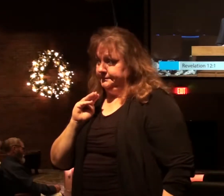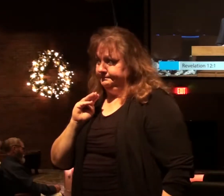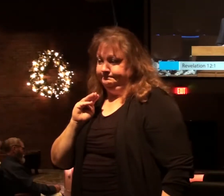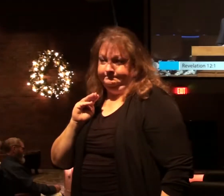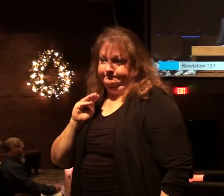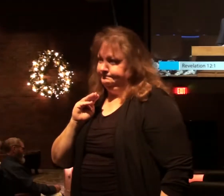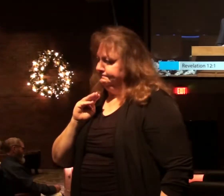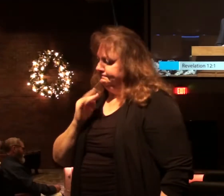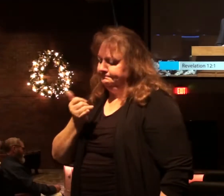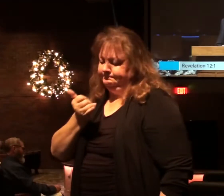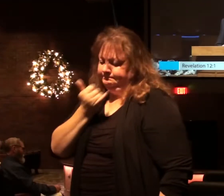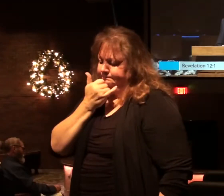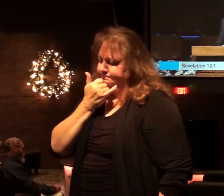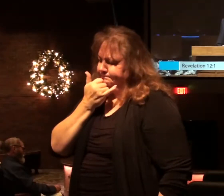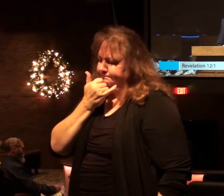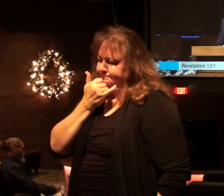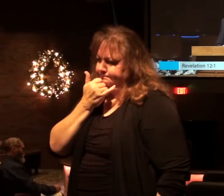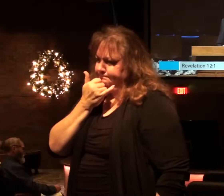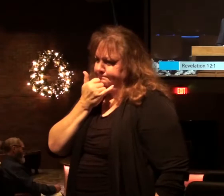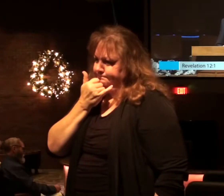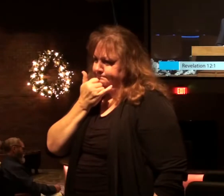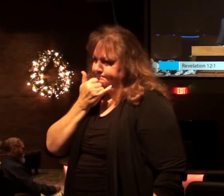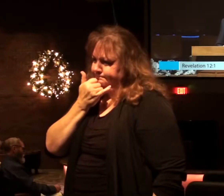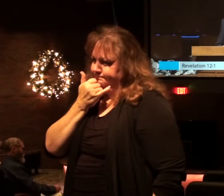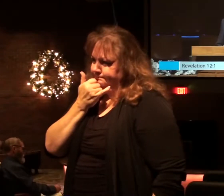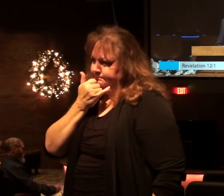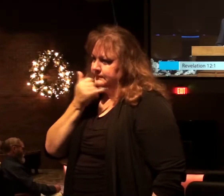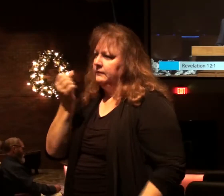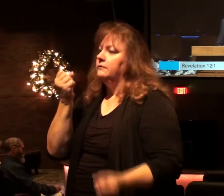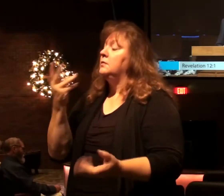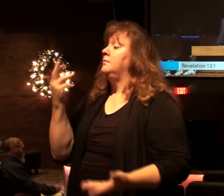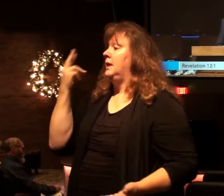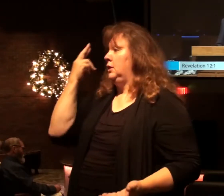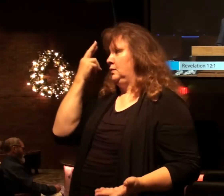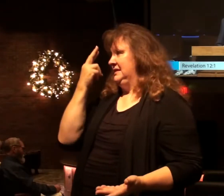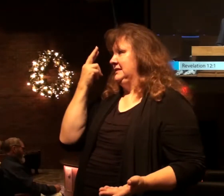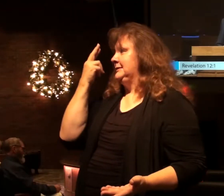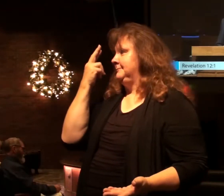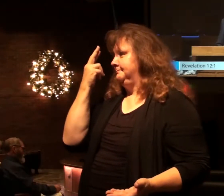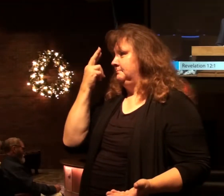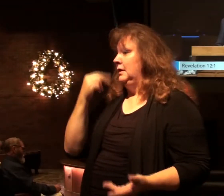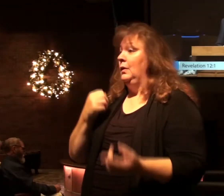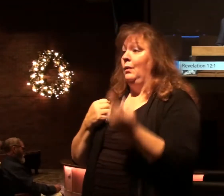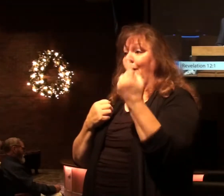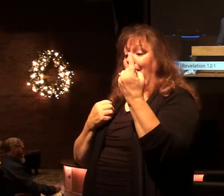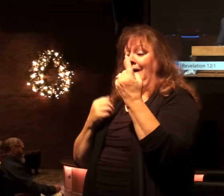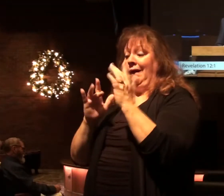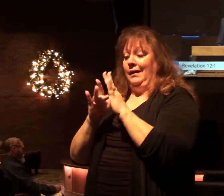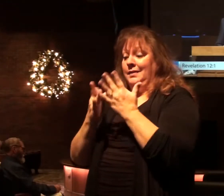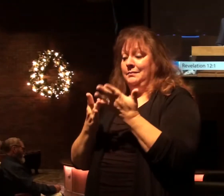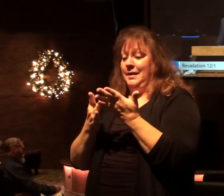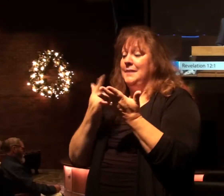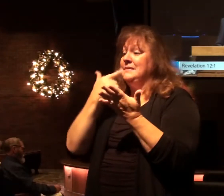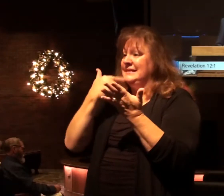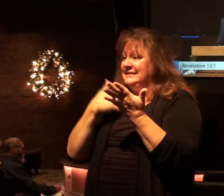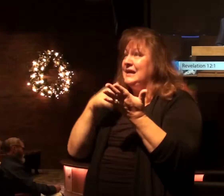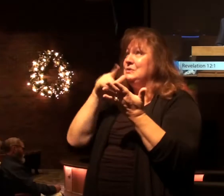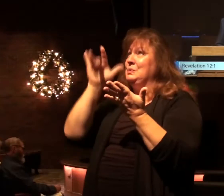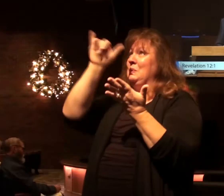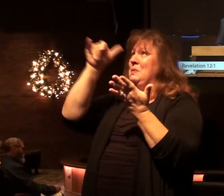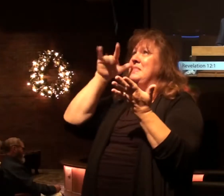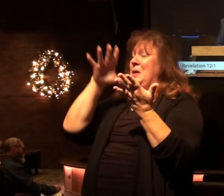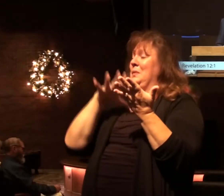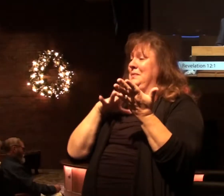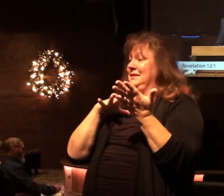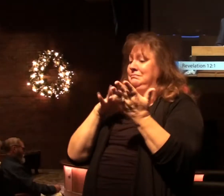I don't think that is correct for a number of reasons. One, the Scripture gives the identification of